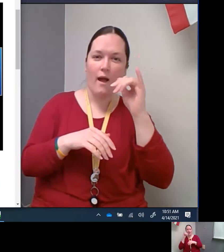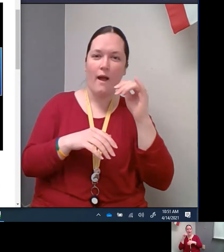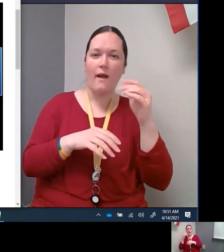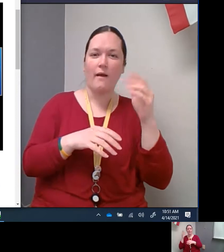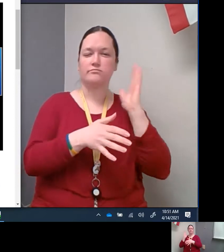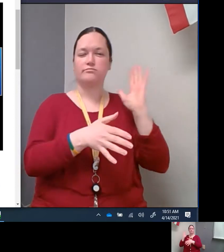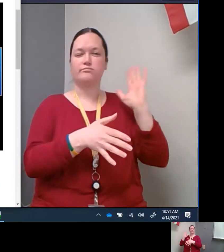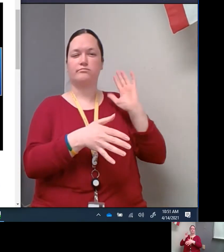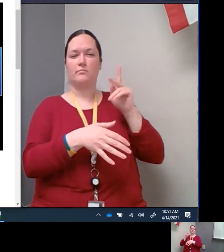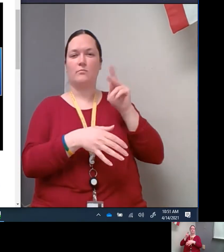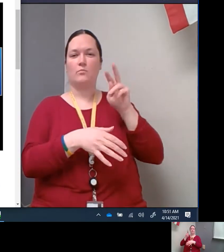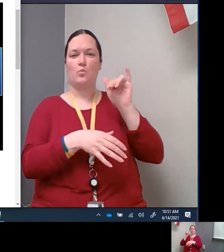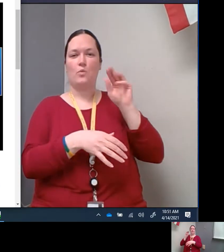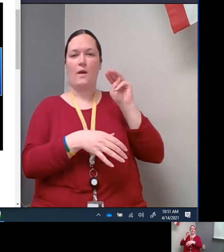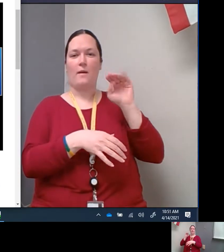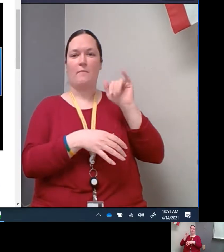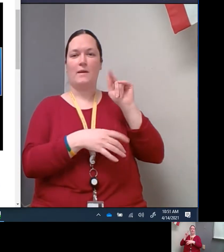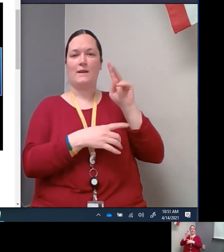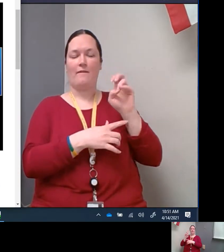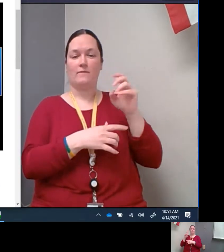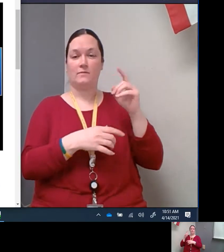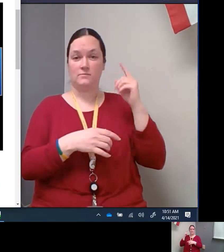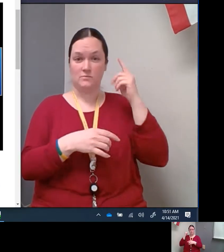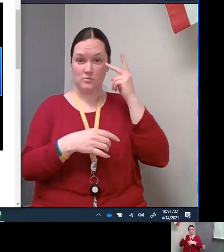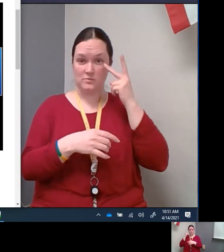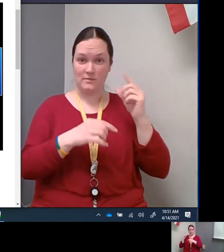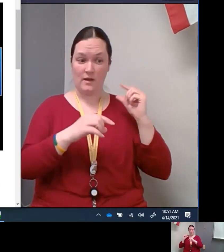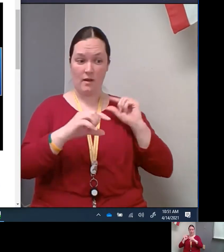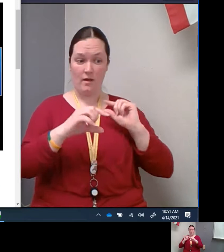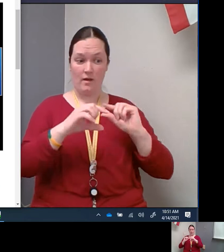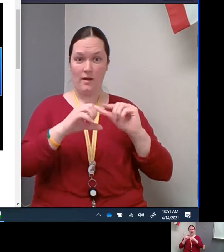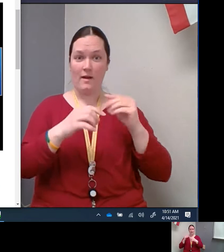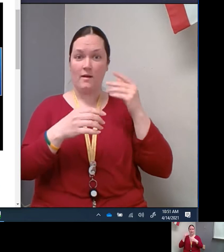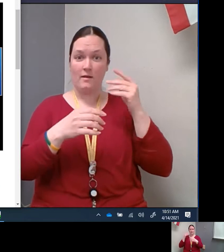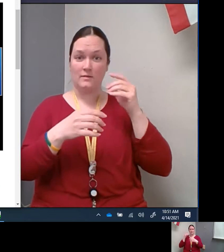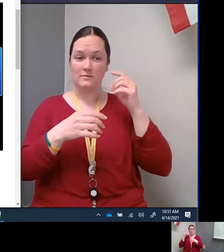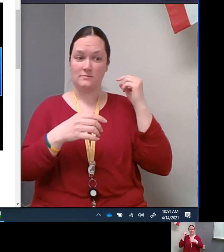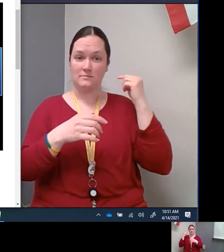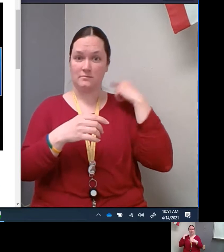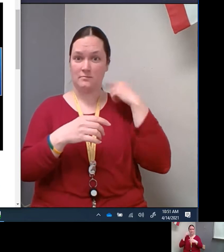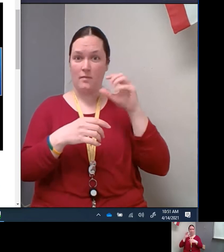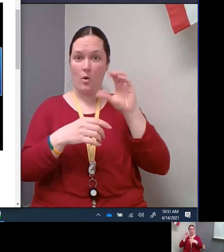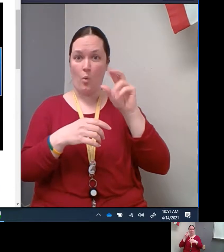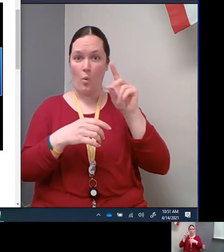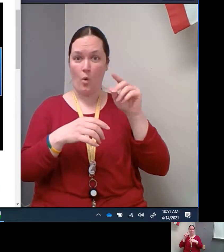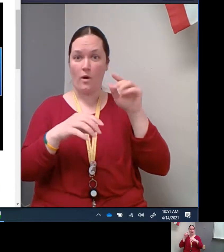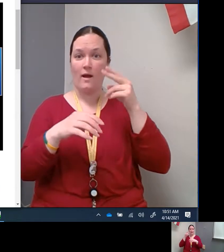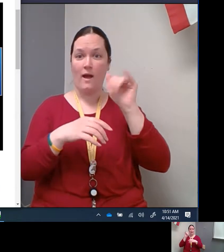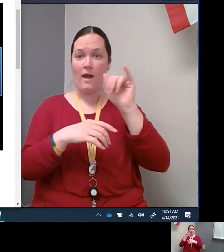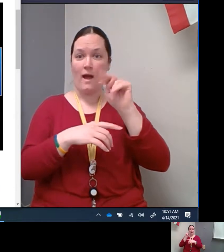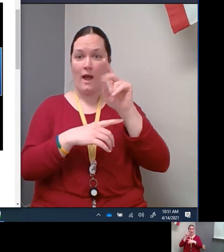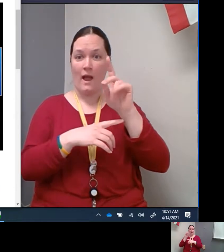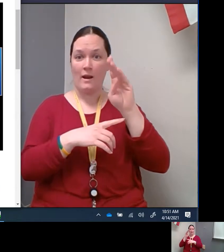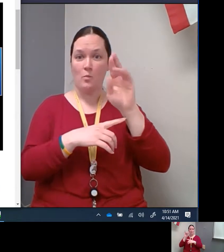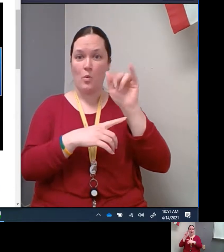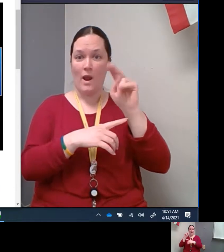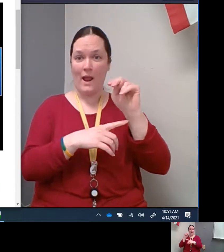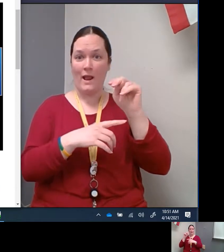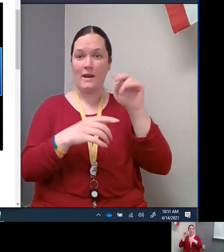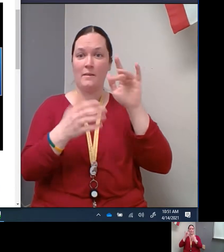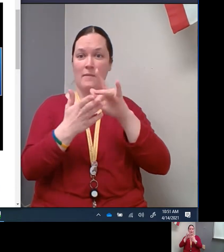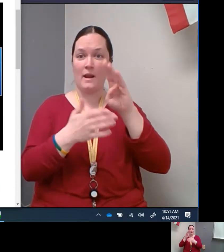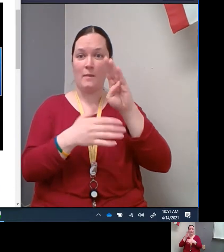down here we've got the spinal cord that's bringing information in. We then have the hindbrain, the midbrain, and the forebrain. And so one thing you should remember is